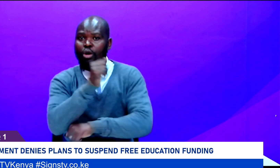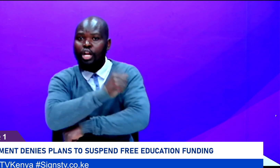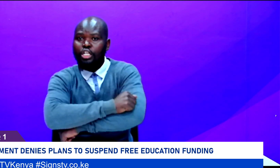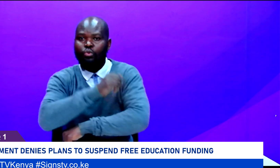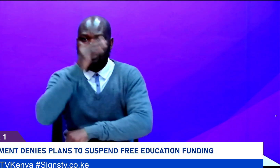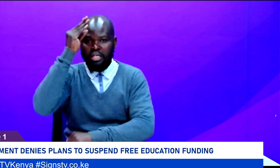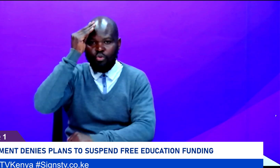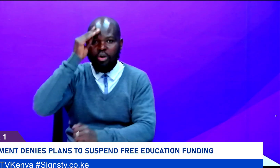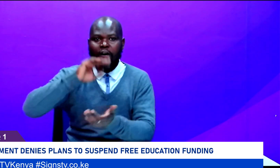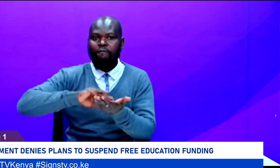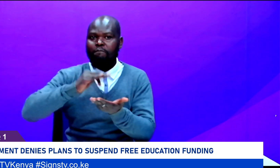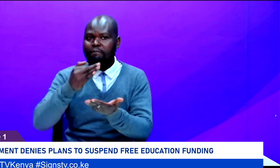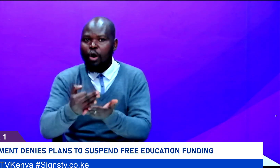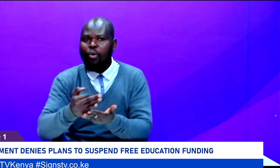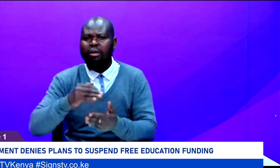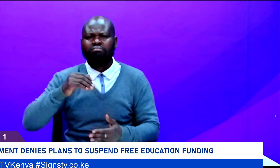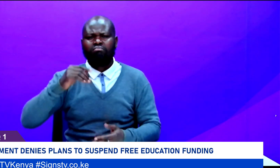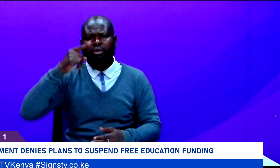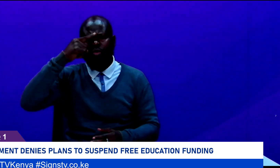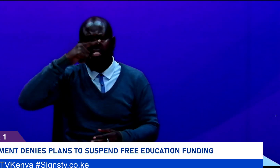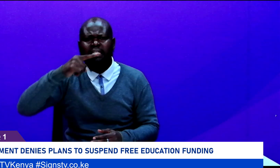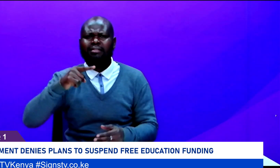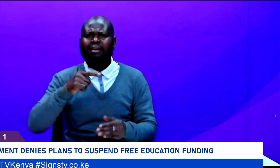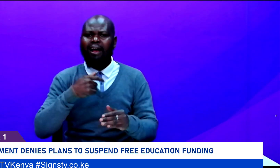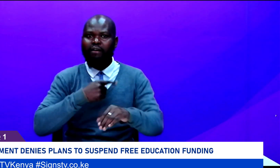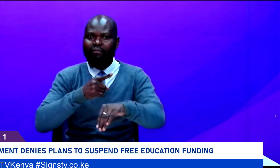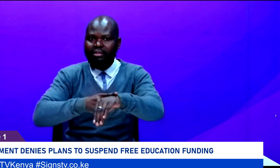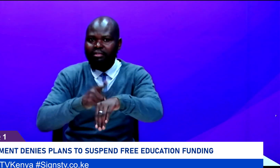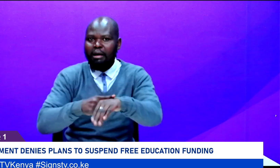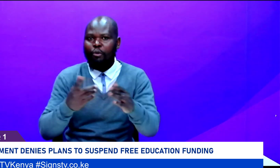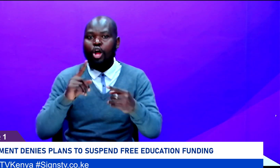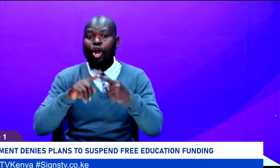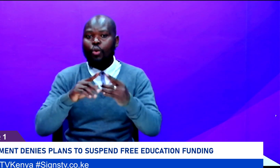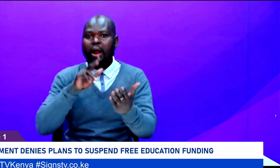the government's free secondary education funding policy.